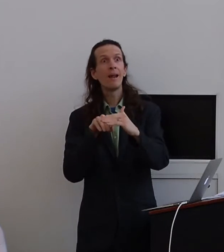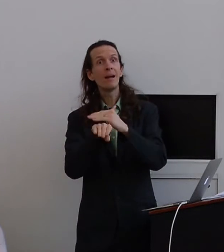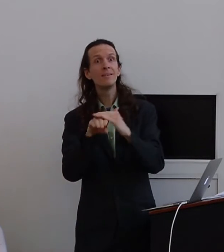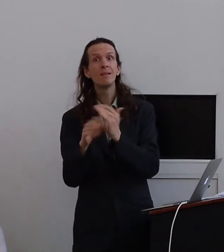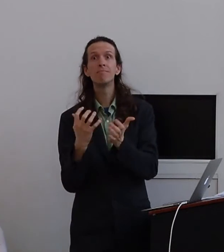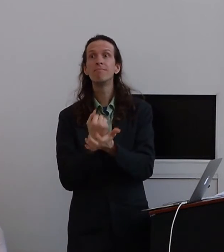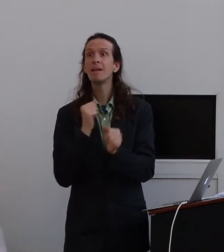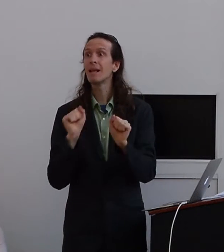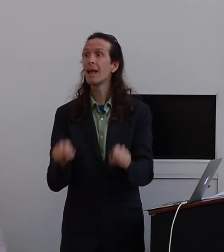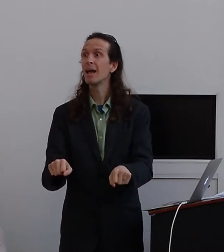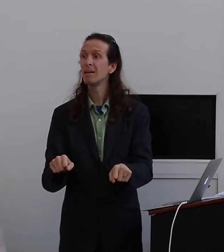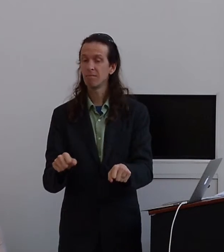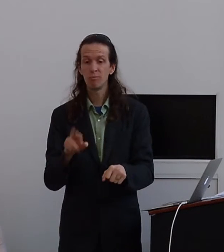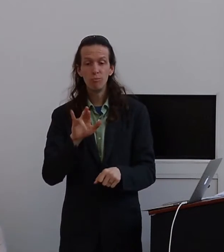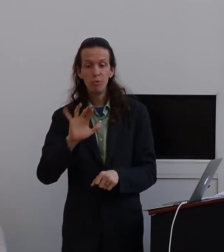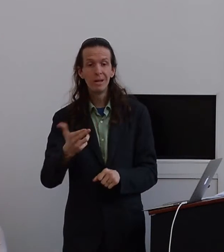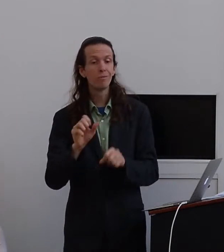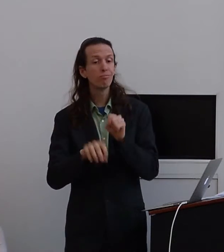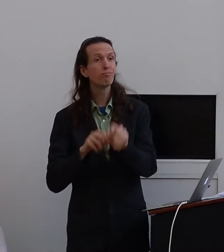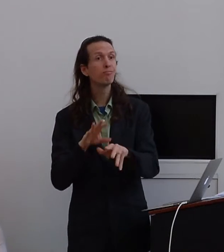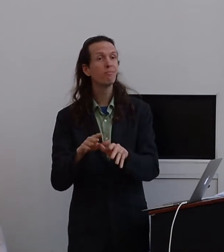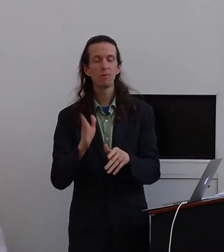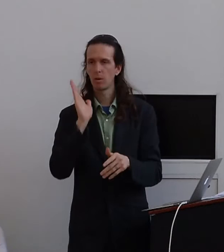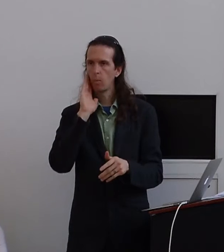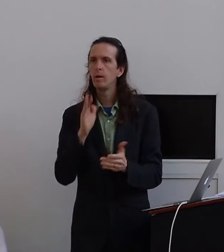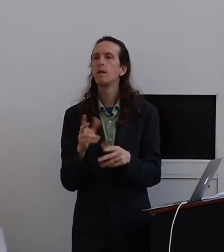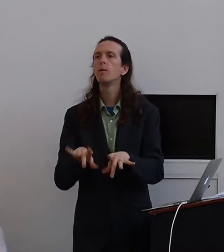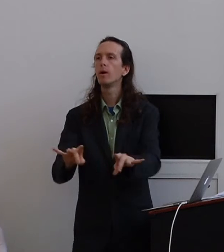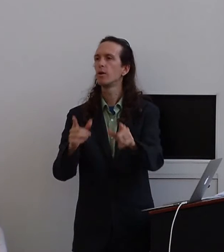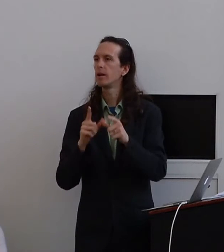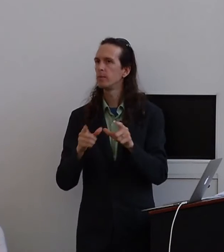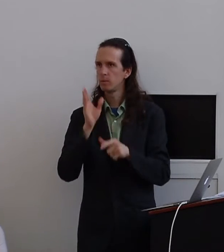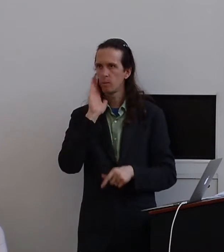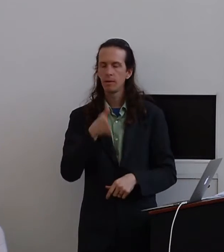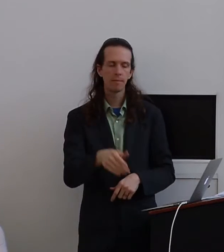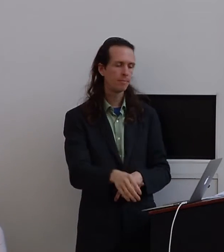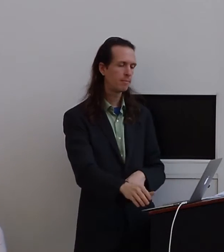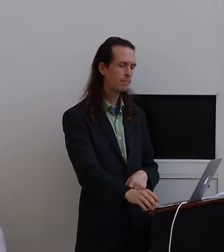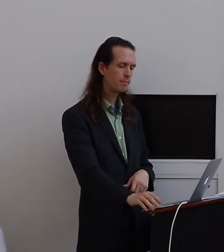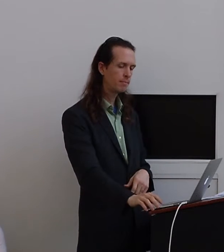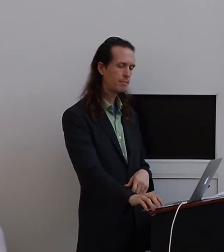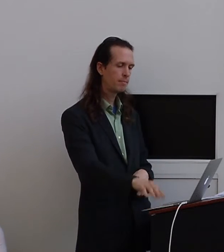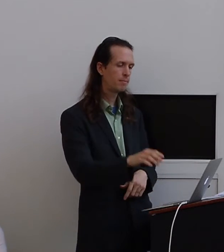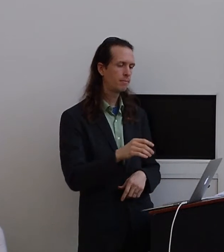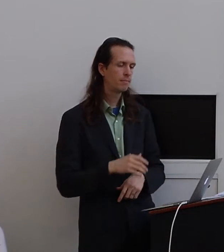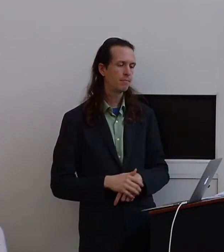The answer is no. The important thing is that the child can access a language-rich environment.